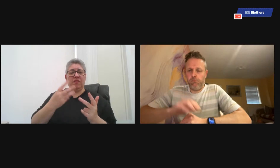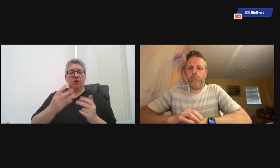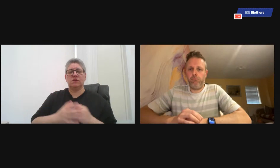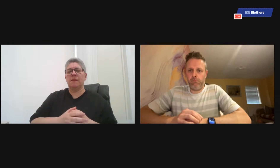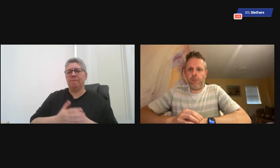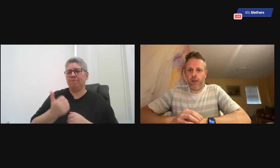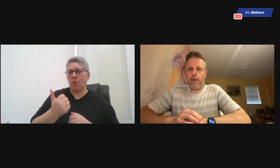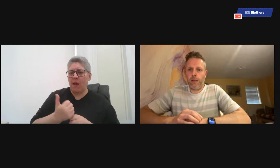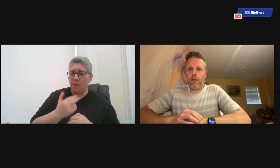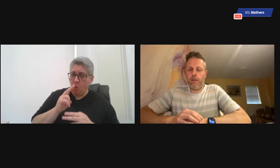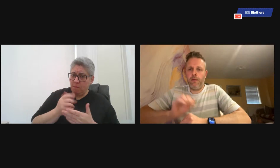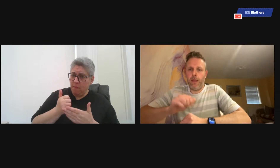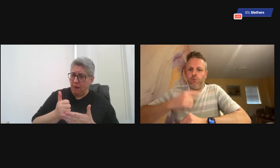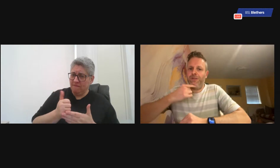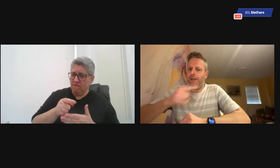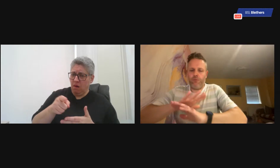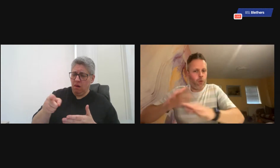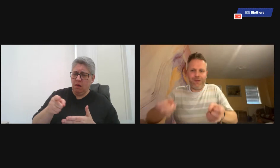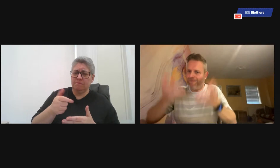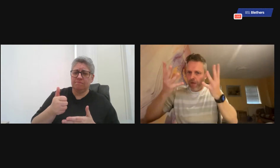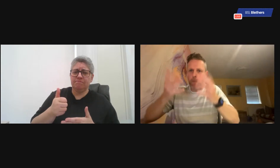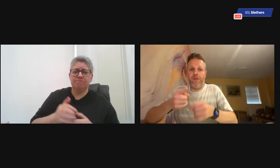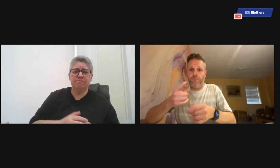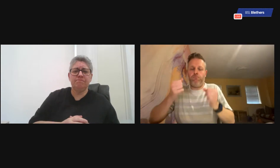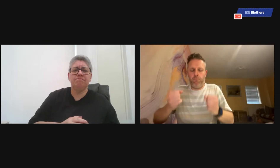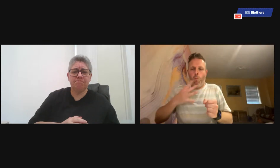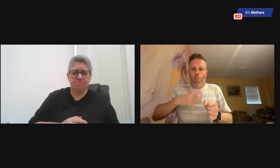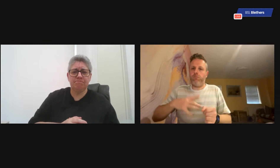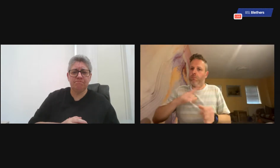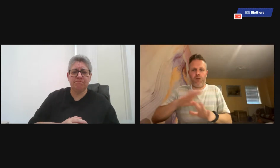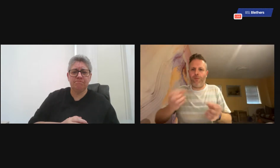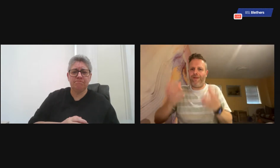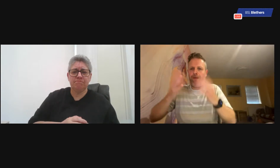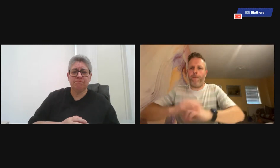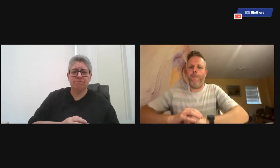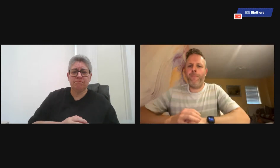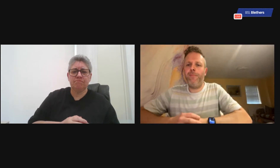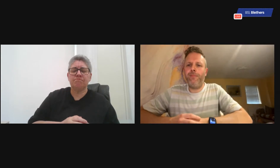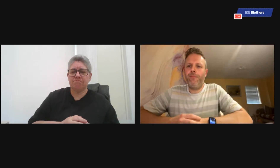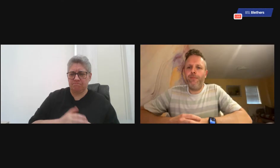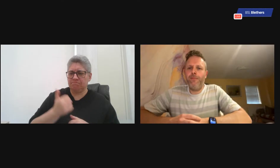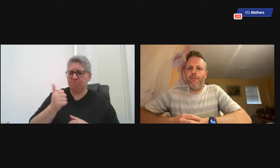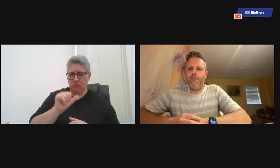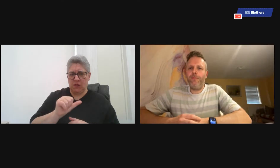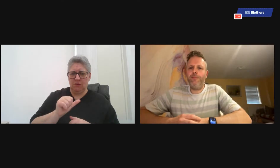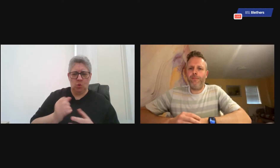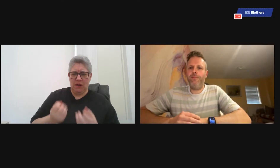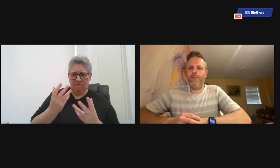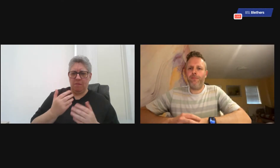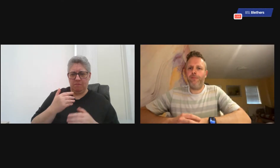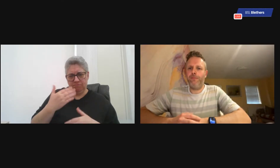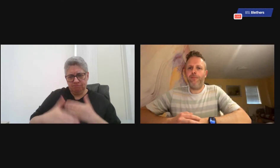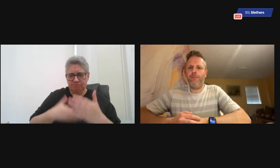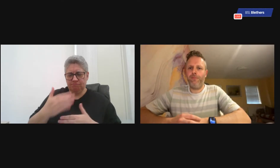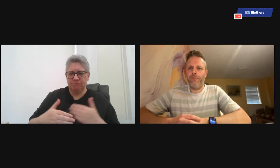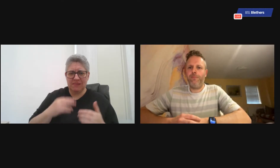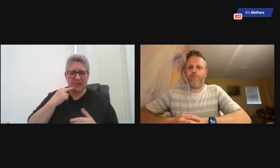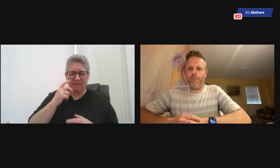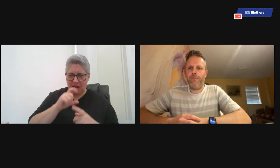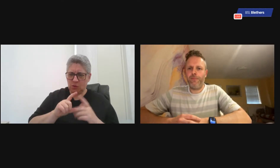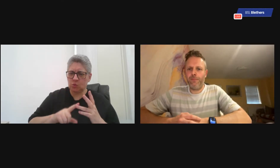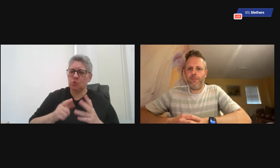So, your recommendation is if you don't succeed with one particular council or agency, just move on to the